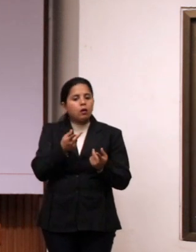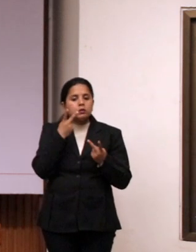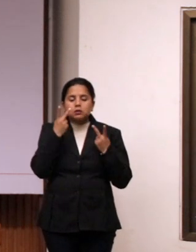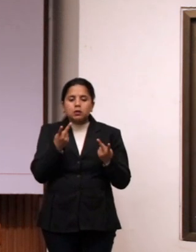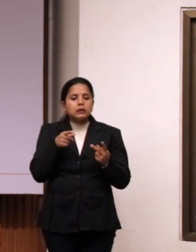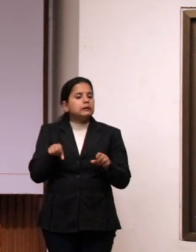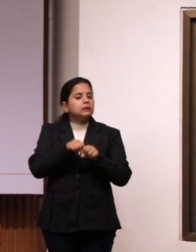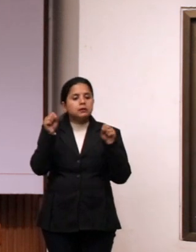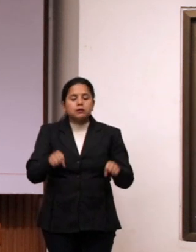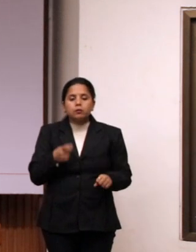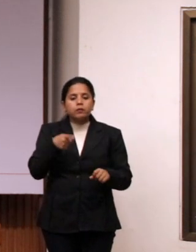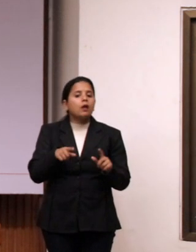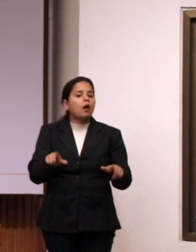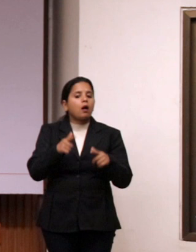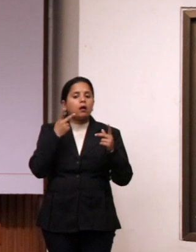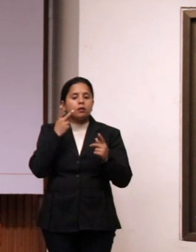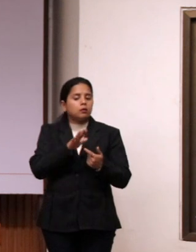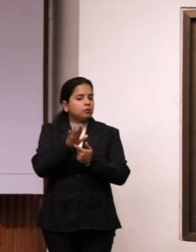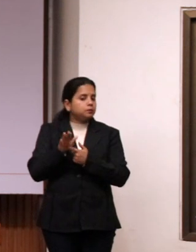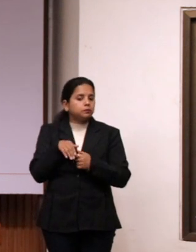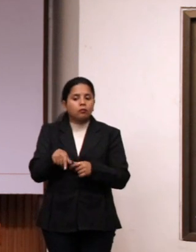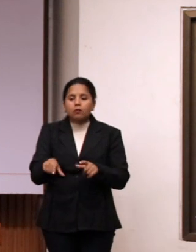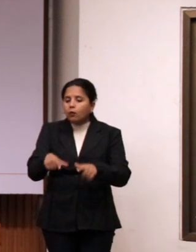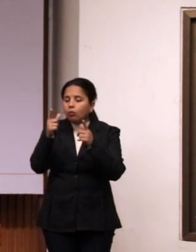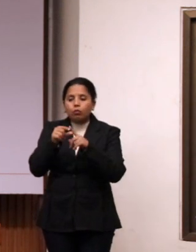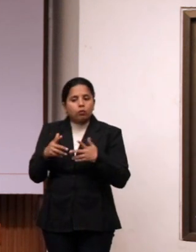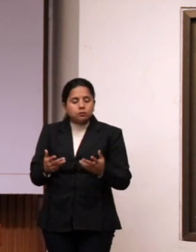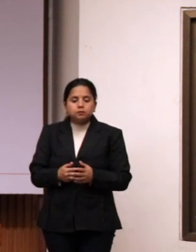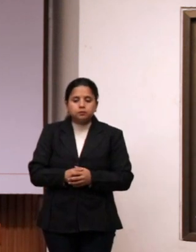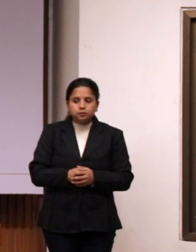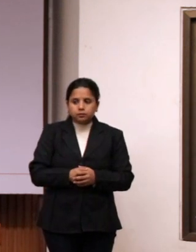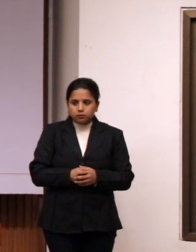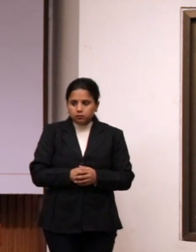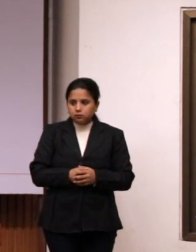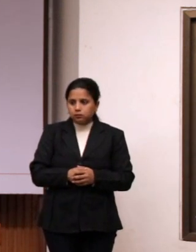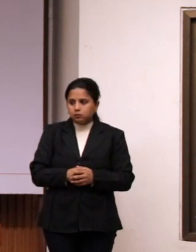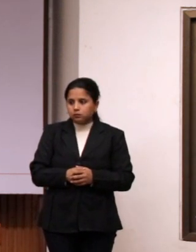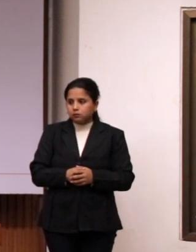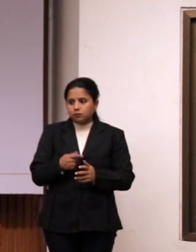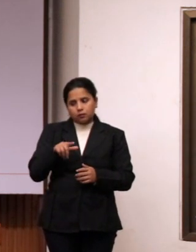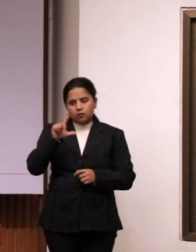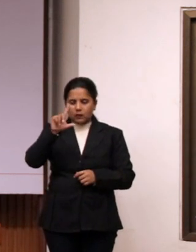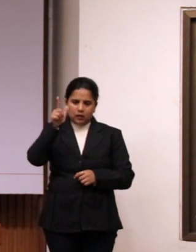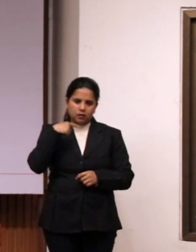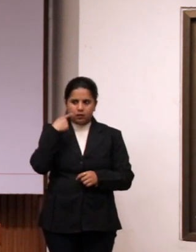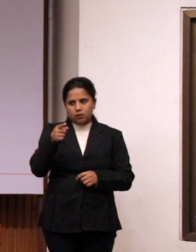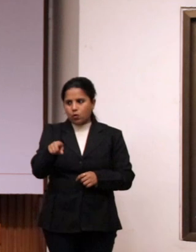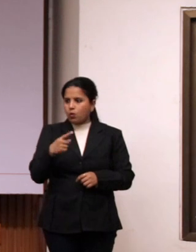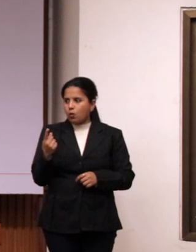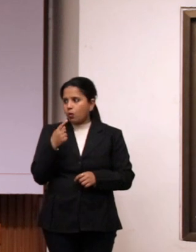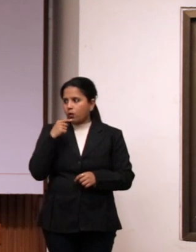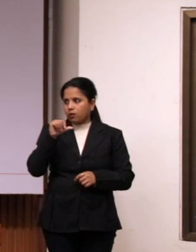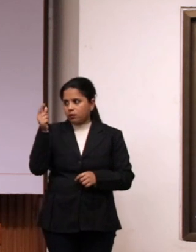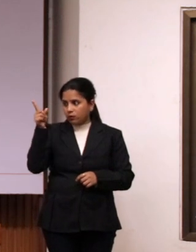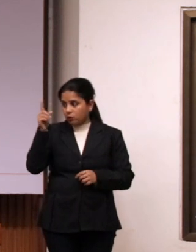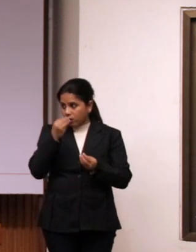in a system where which agriculture field has become grassland. So I will come to it on because we have given. Can I just have